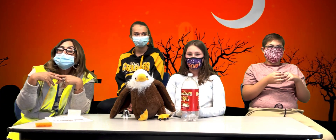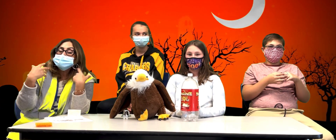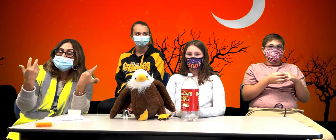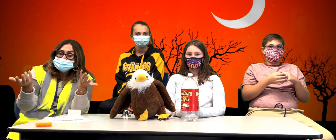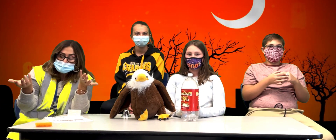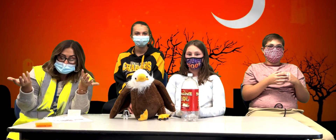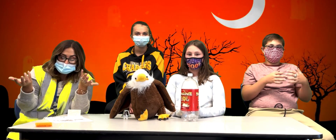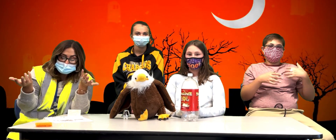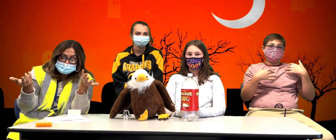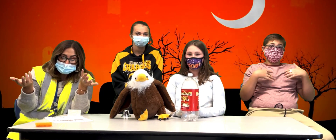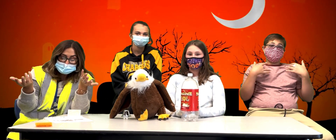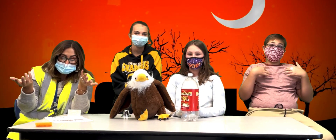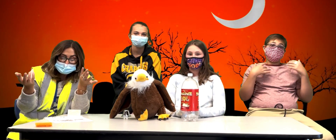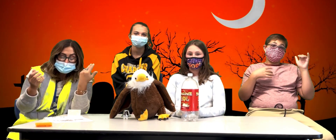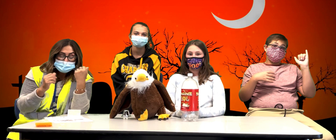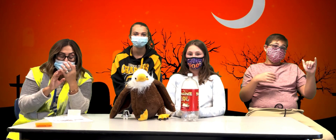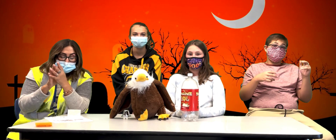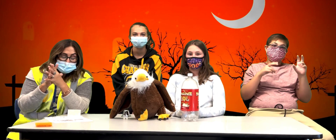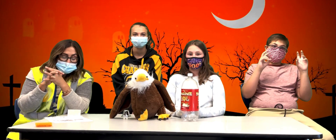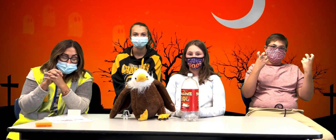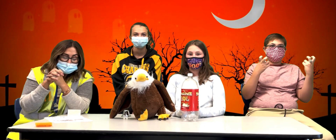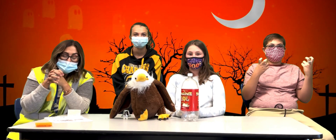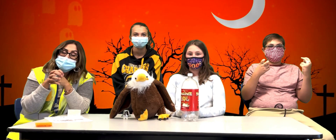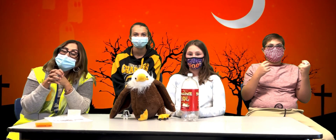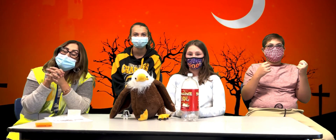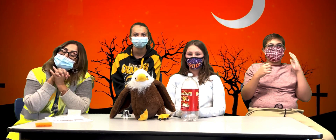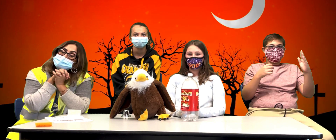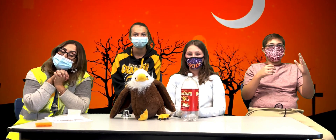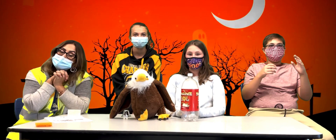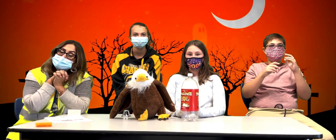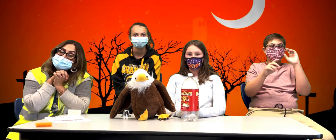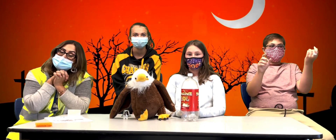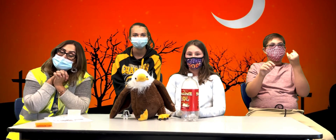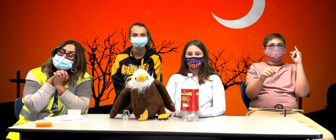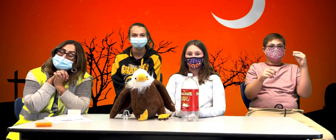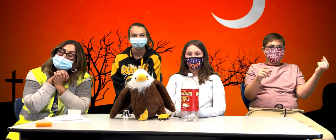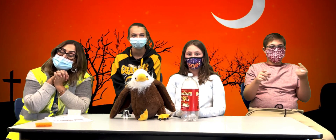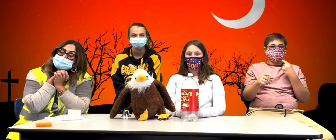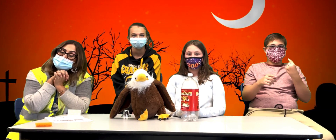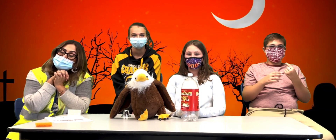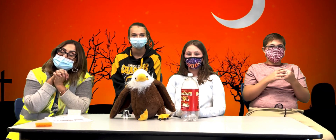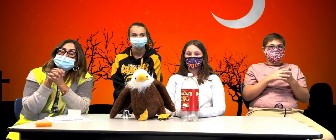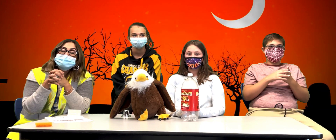think represents the theme, you can join the reflections.